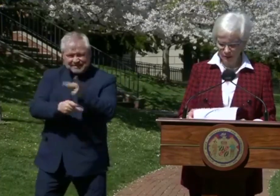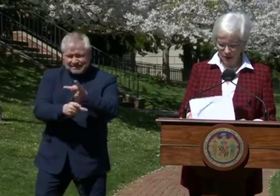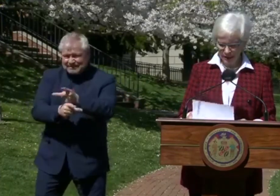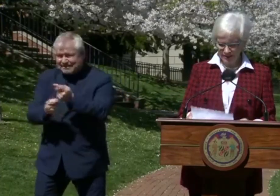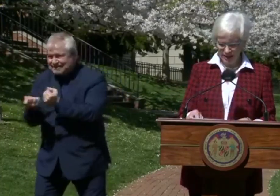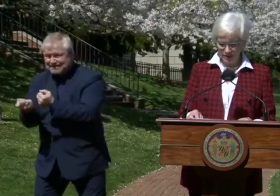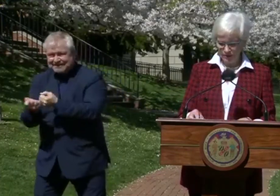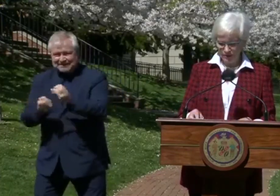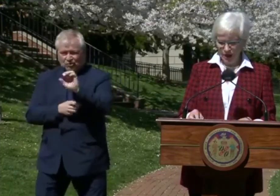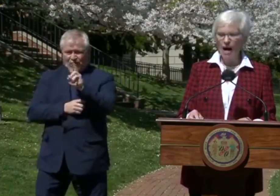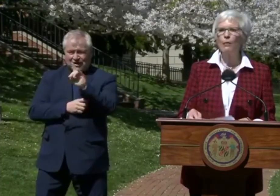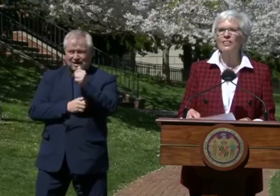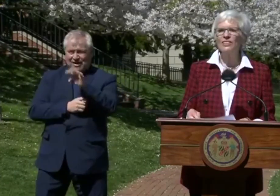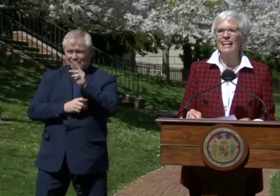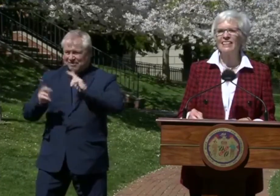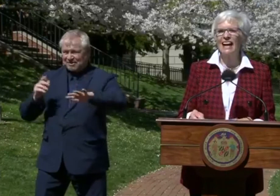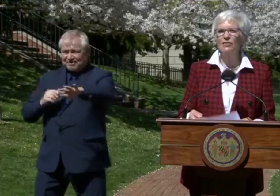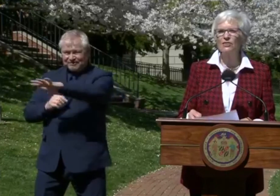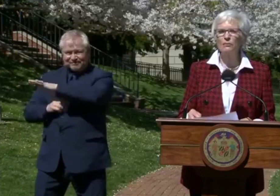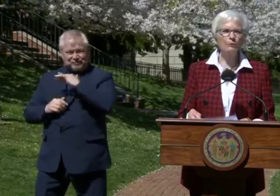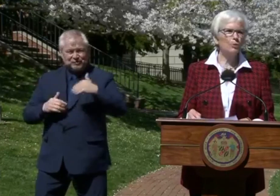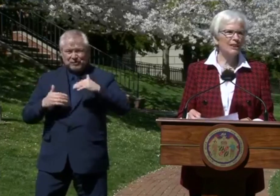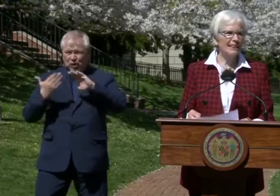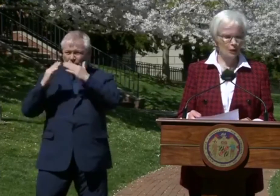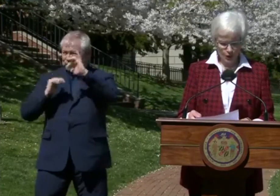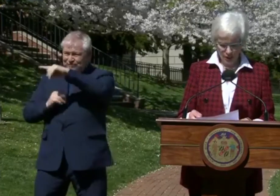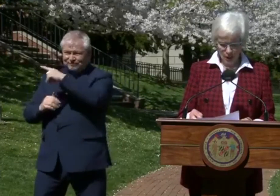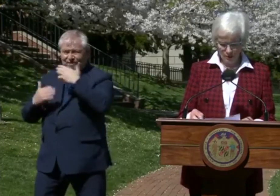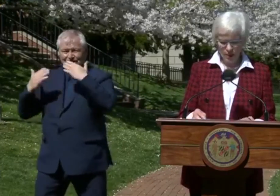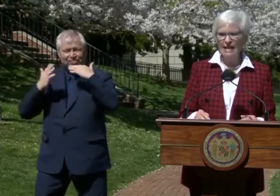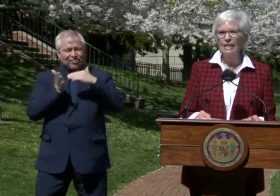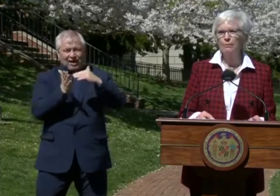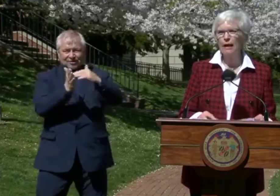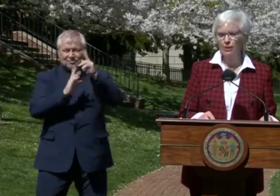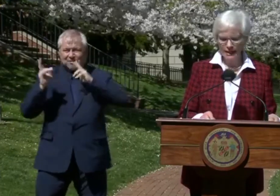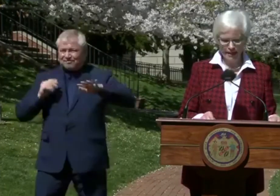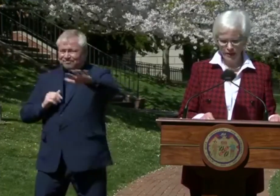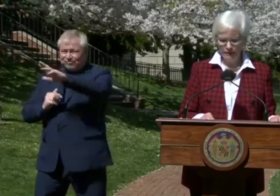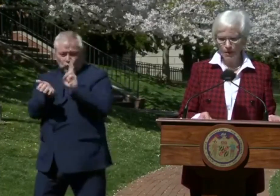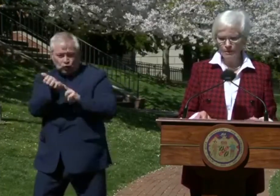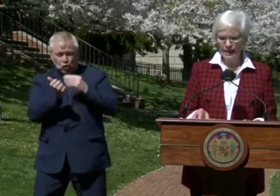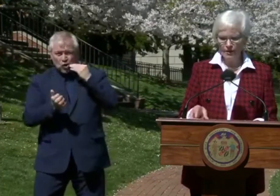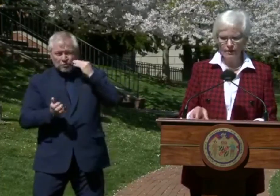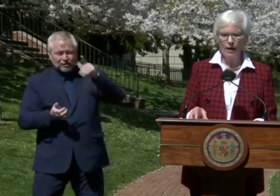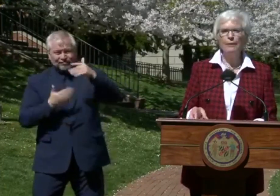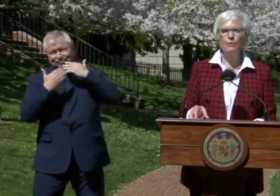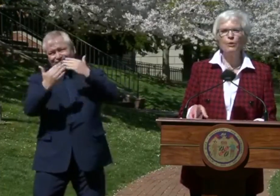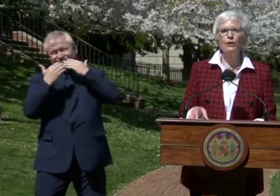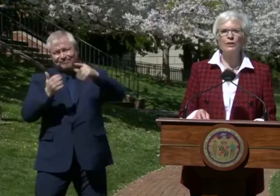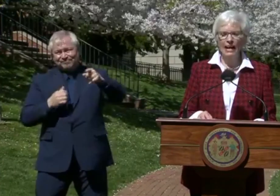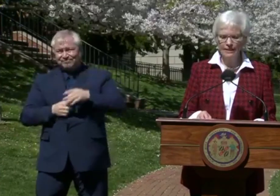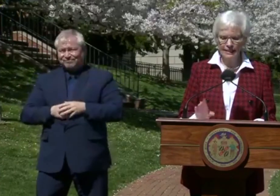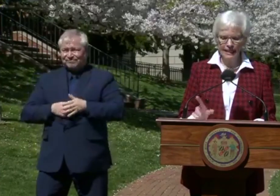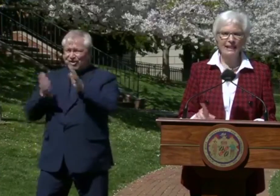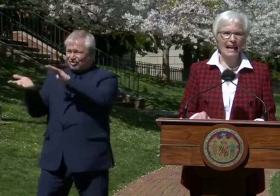our community itself. I want to thank the thousands of people working in nursing homes, in primary care, in public health, people who are